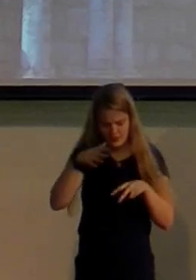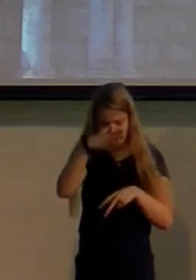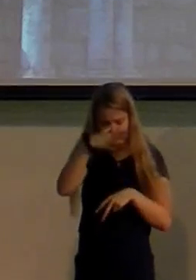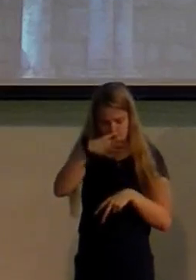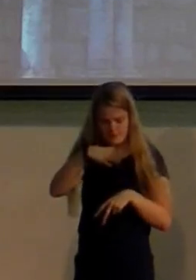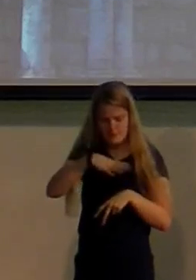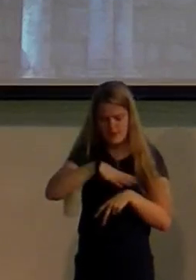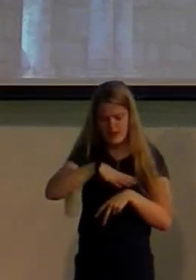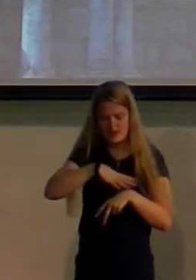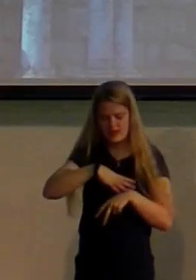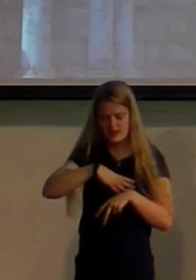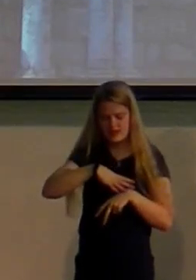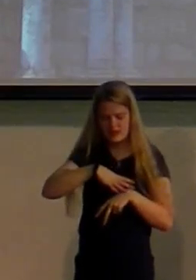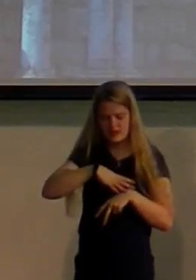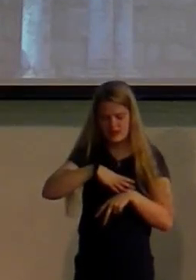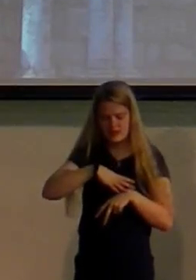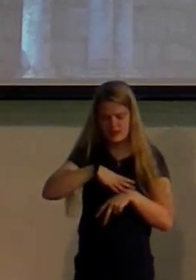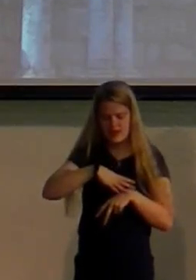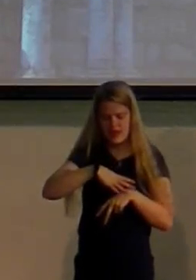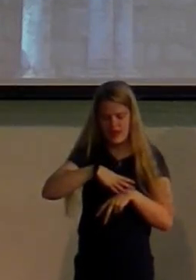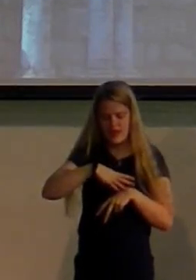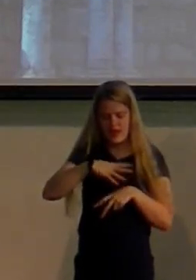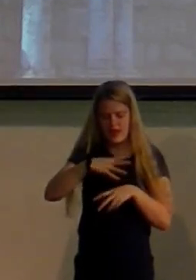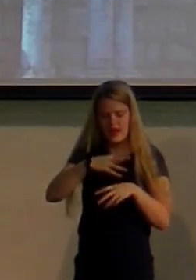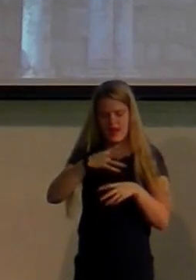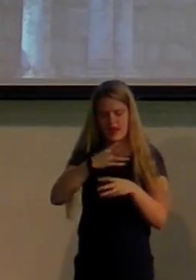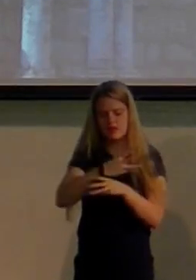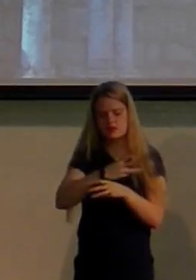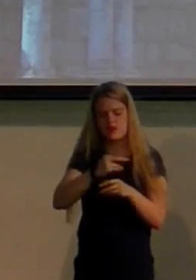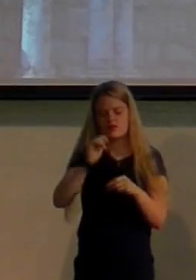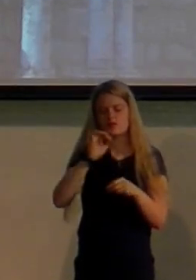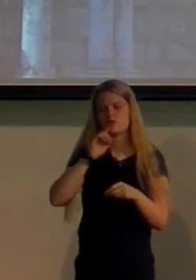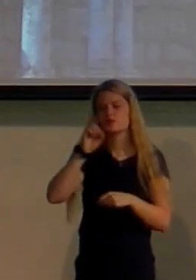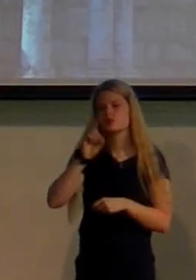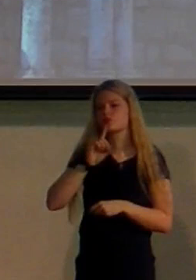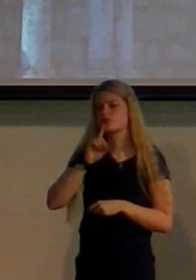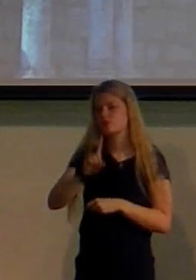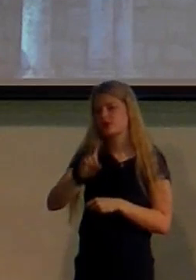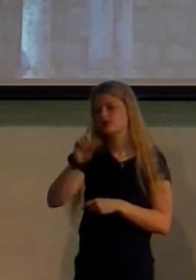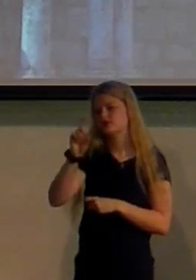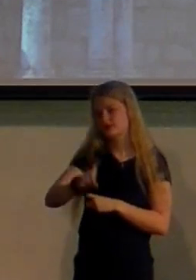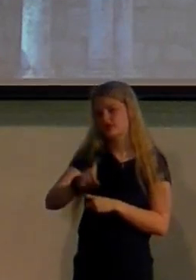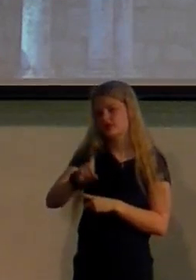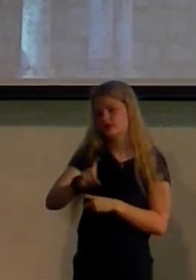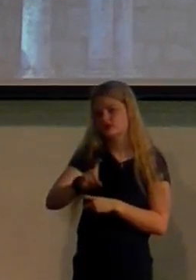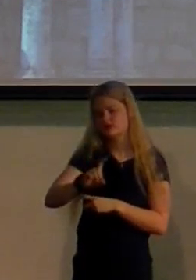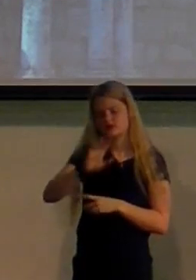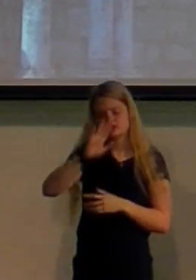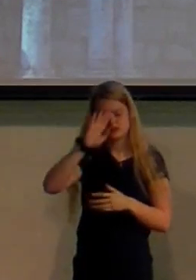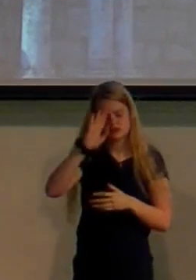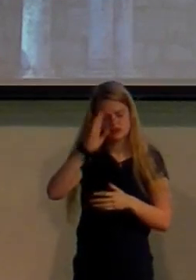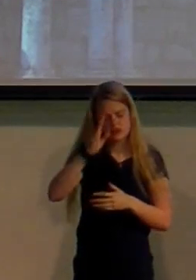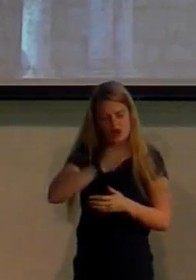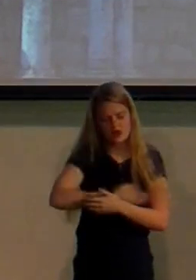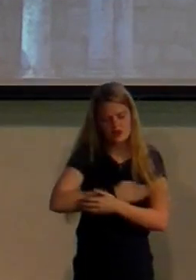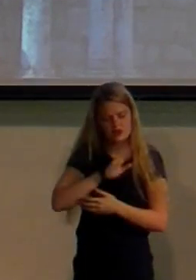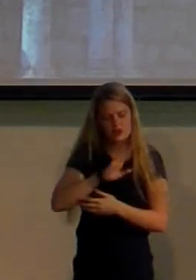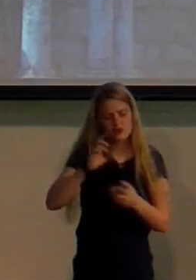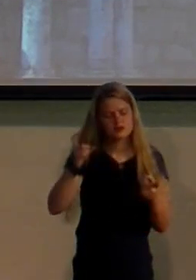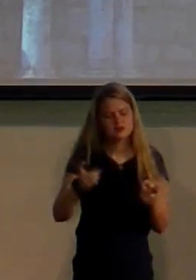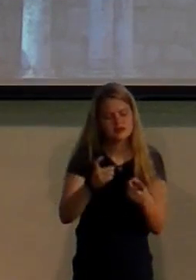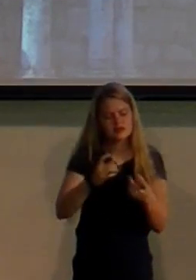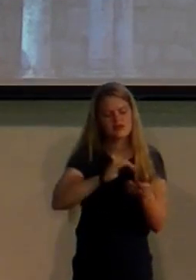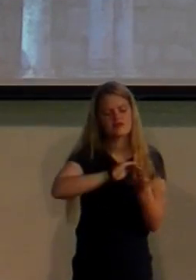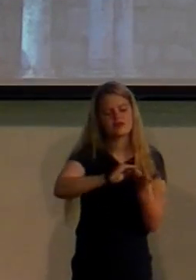address his real need. Son, your sins are forgiven. When they